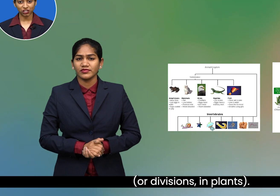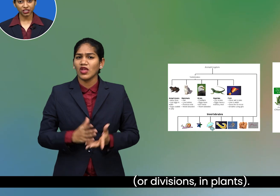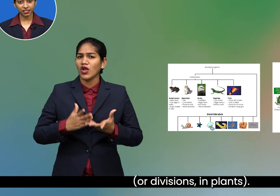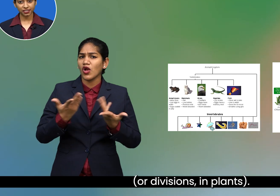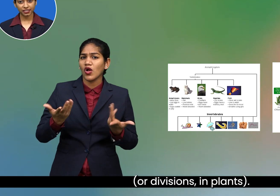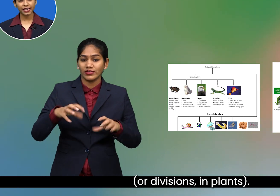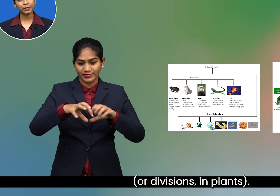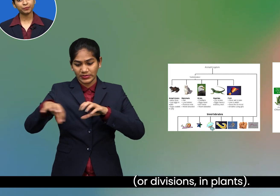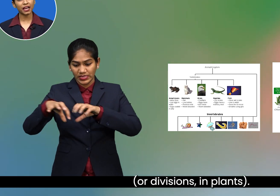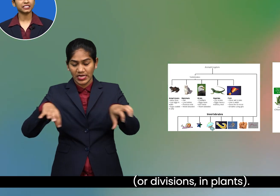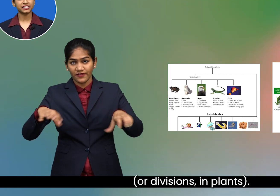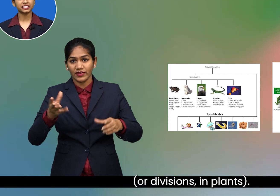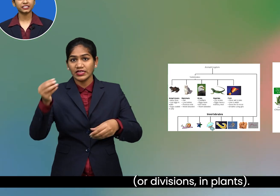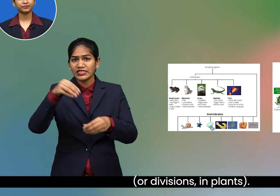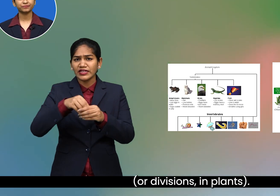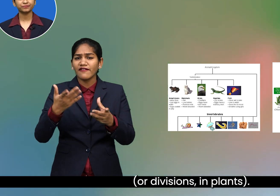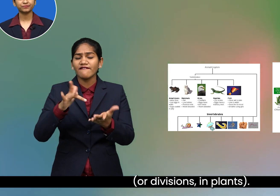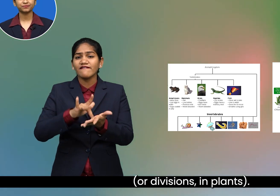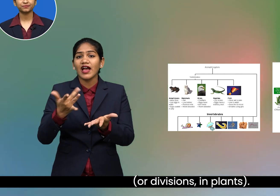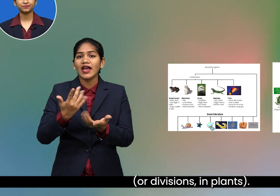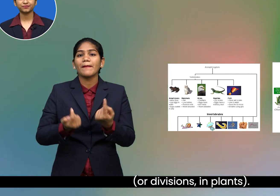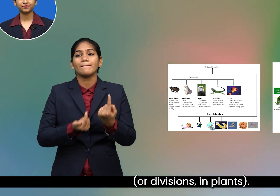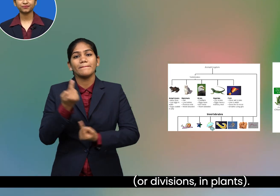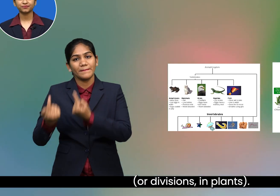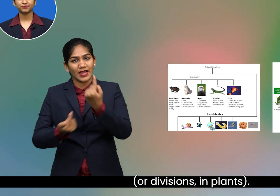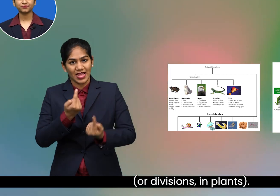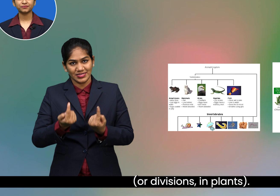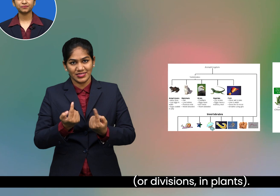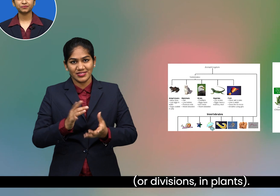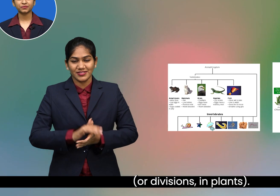or divisions in plants.